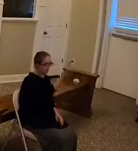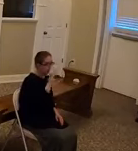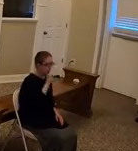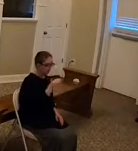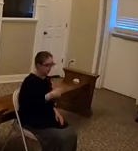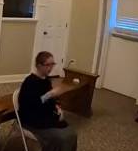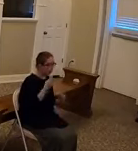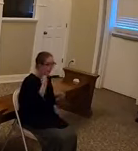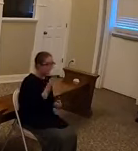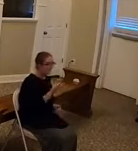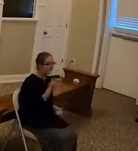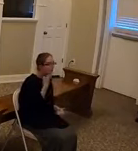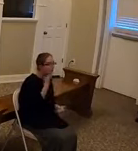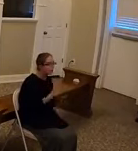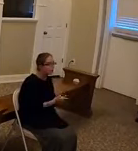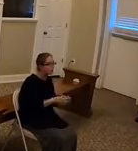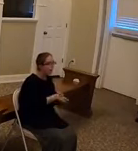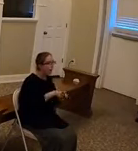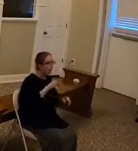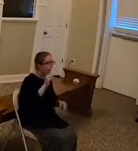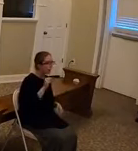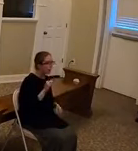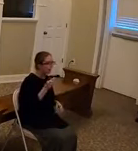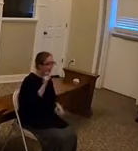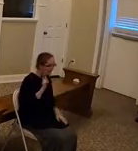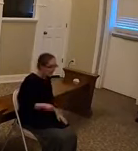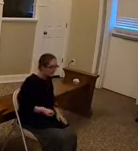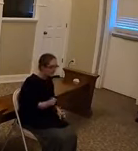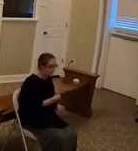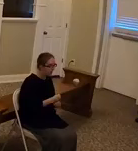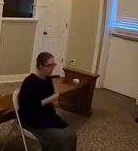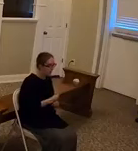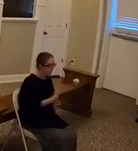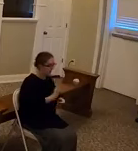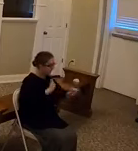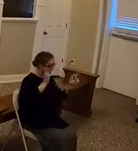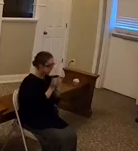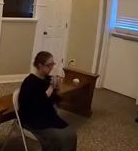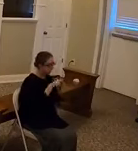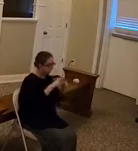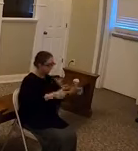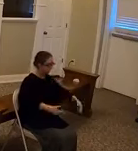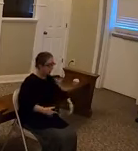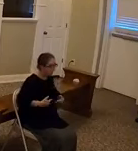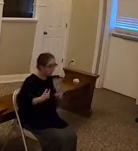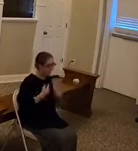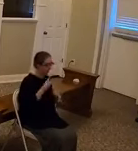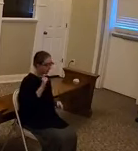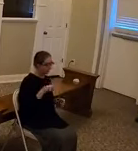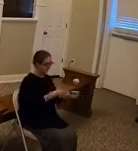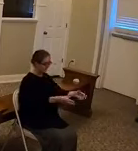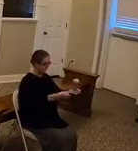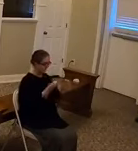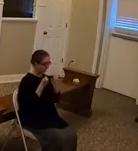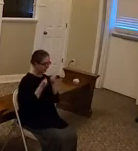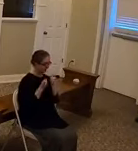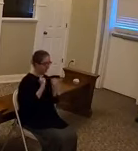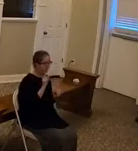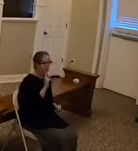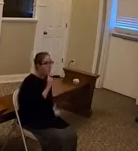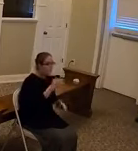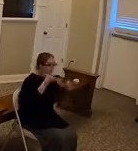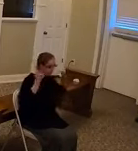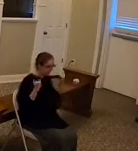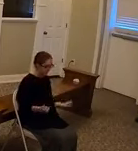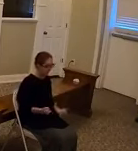said, I see some good out there. I just need to make some changes in their life. I need to take them from where they